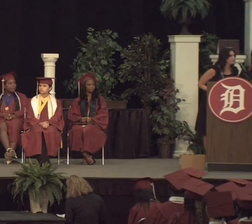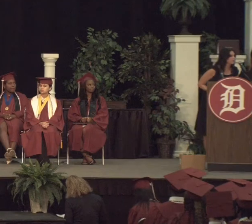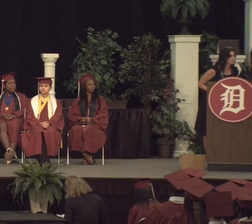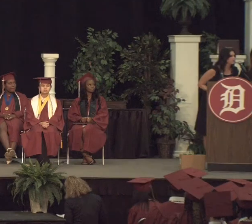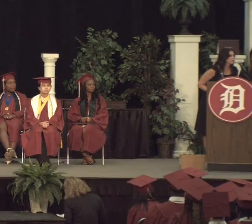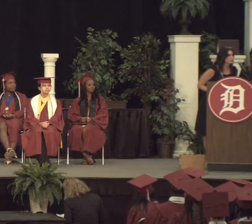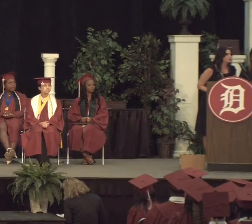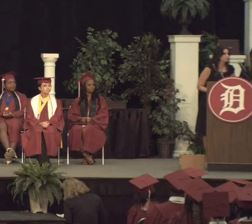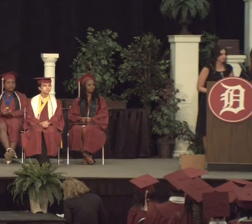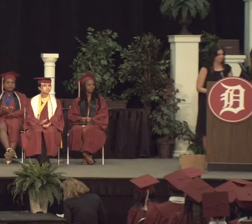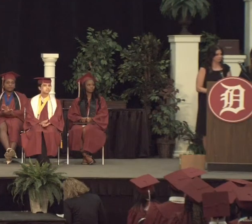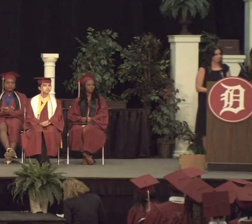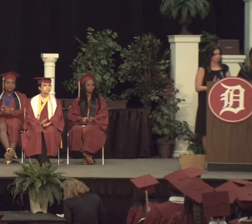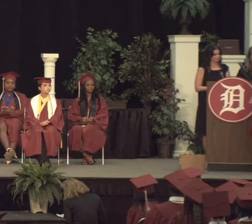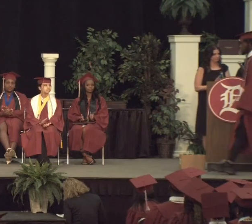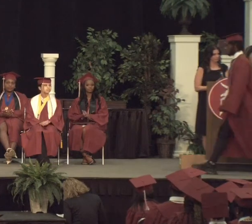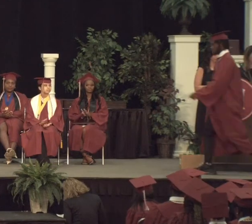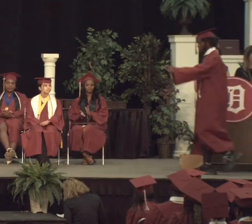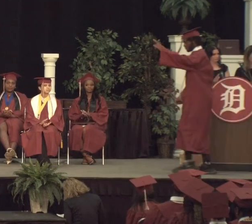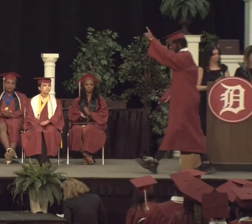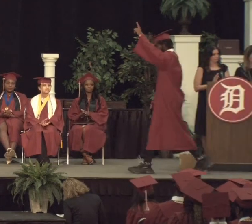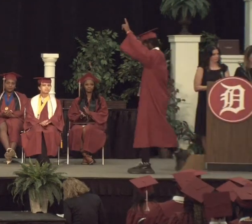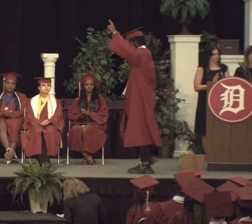Jai Eugene Jr.